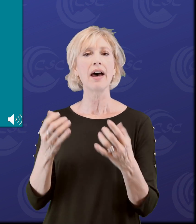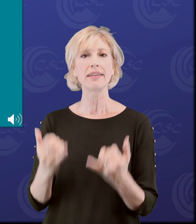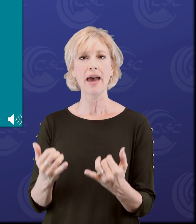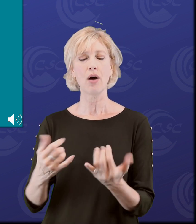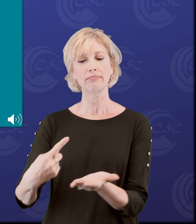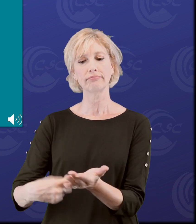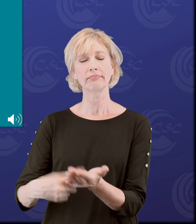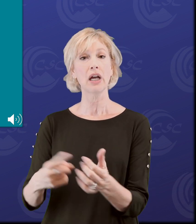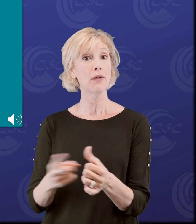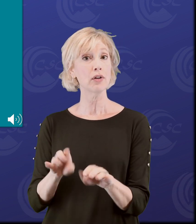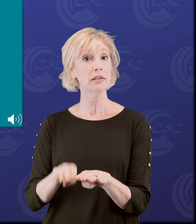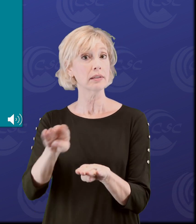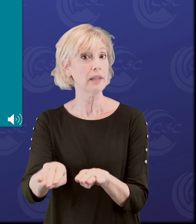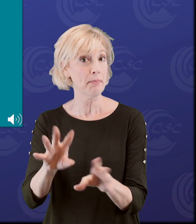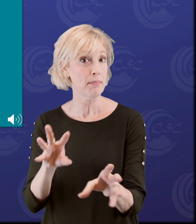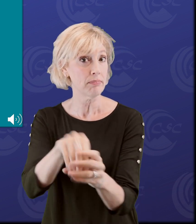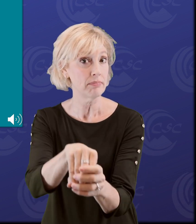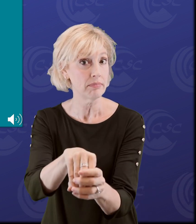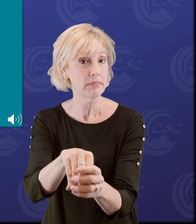vote.